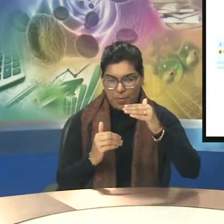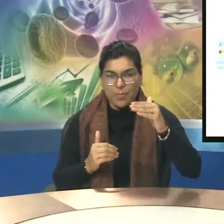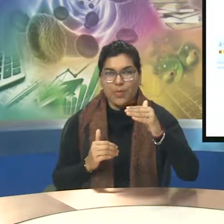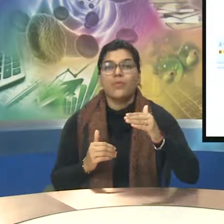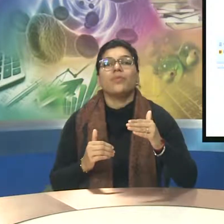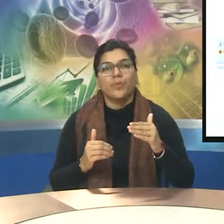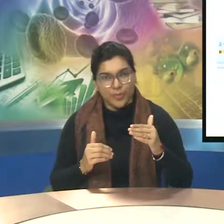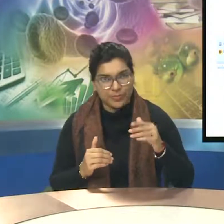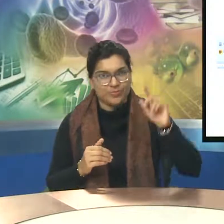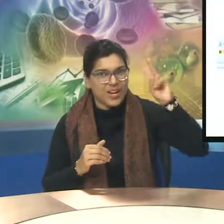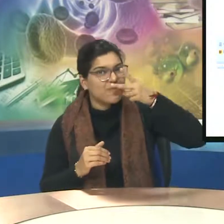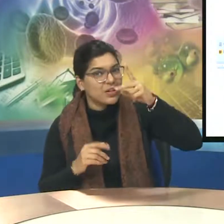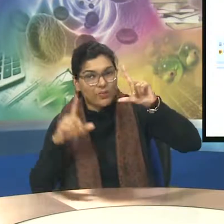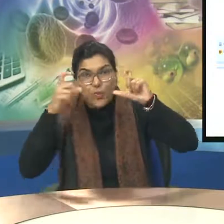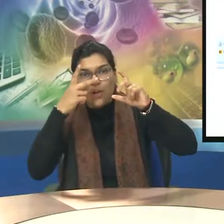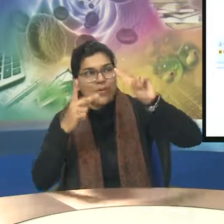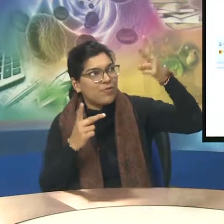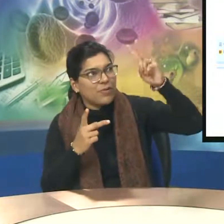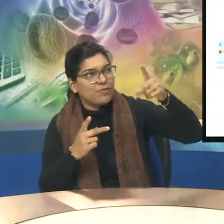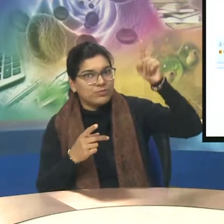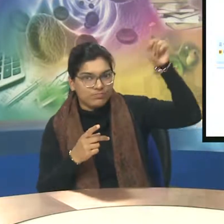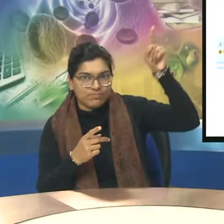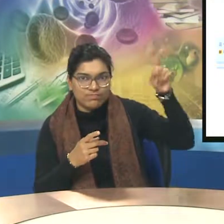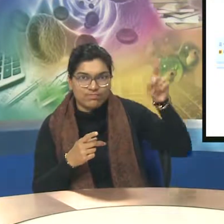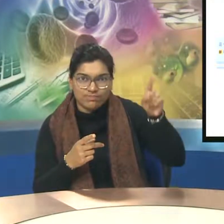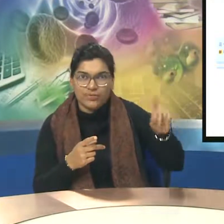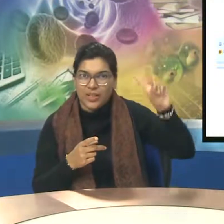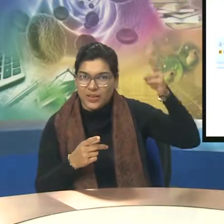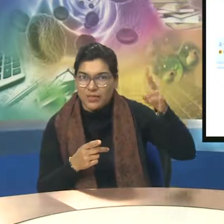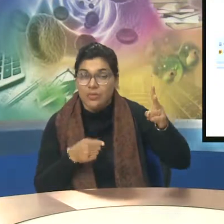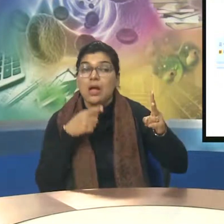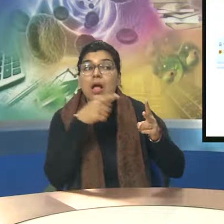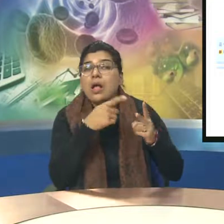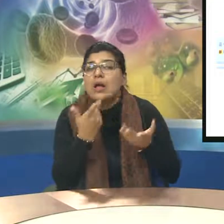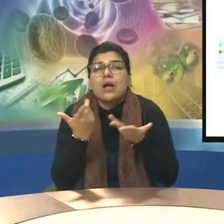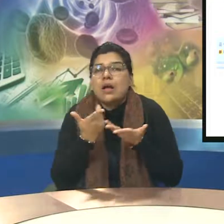the particular gap you want between your